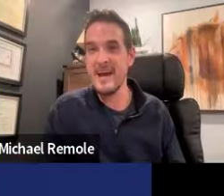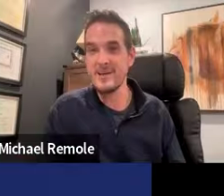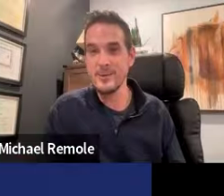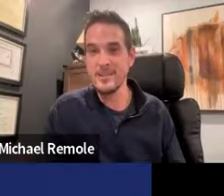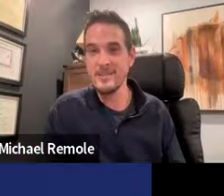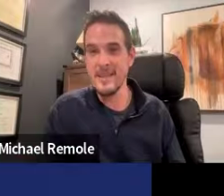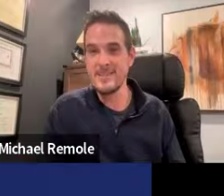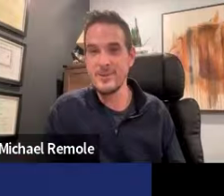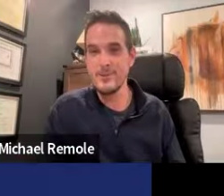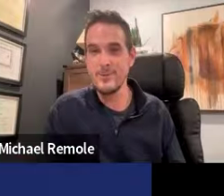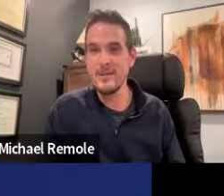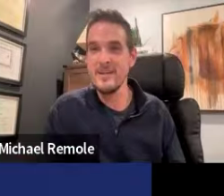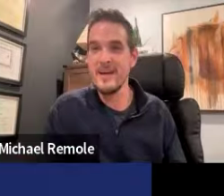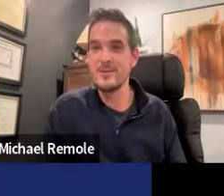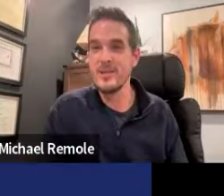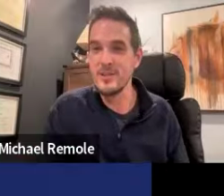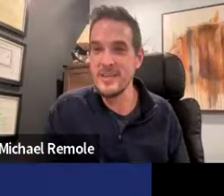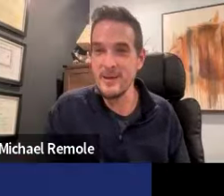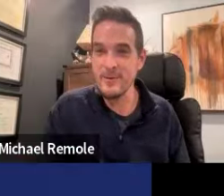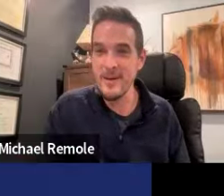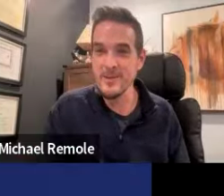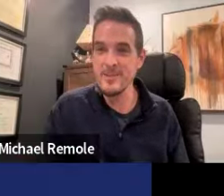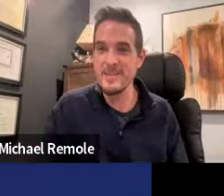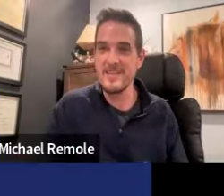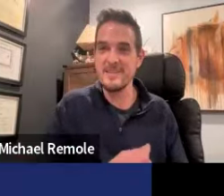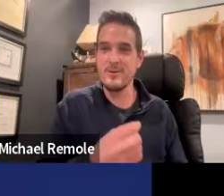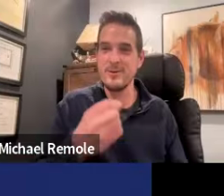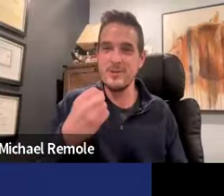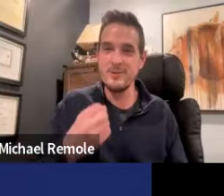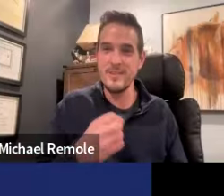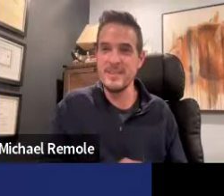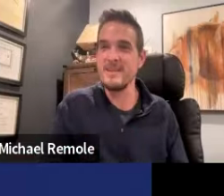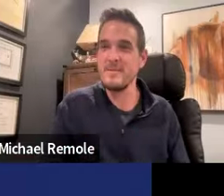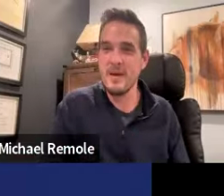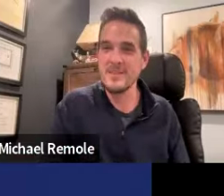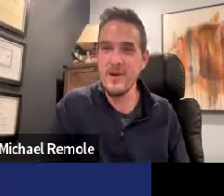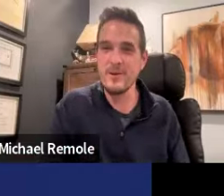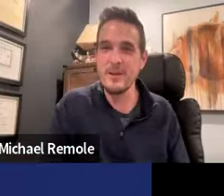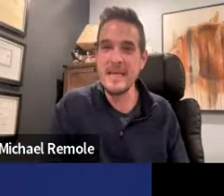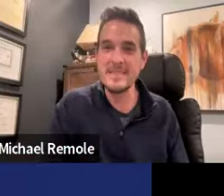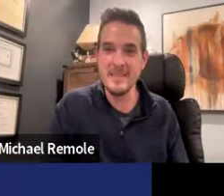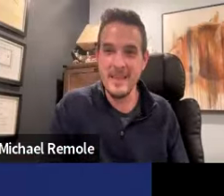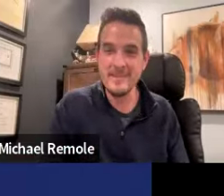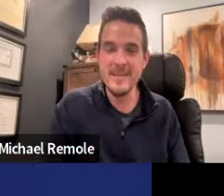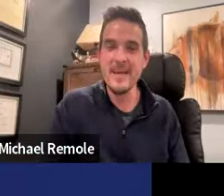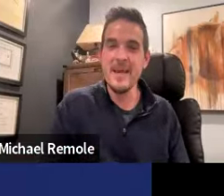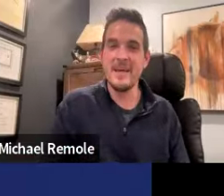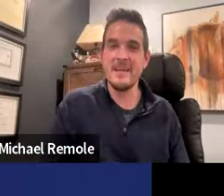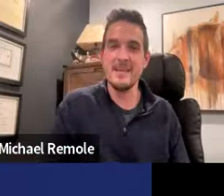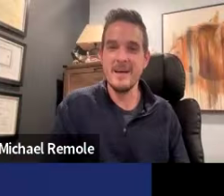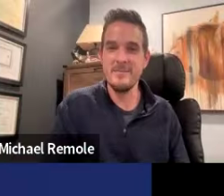and that actually led to a change in the ear infections as they started using the pacifier less and